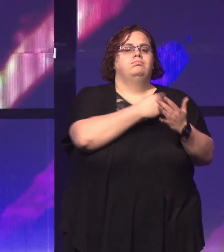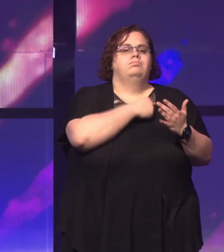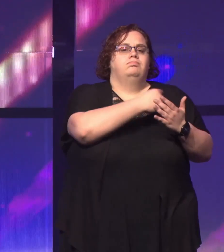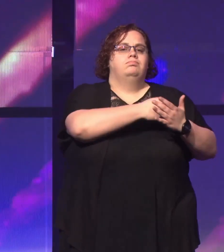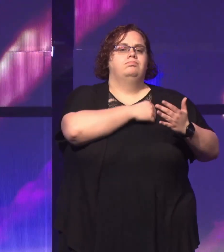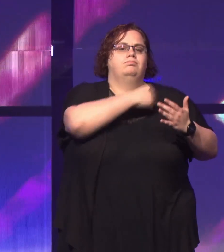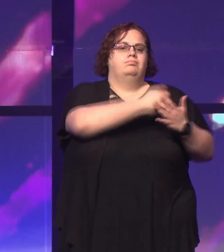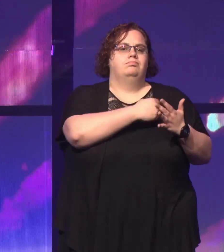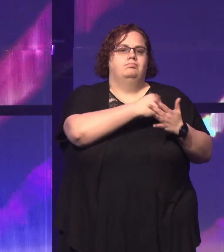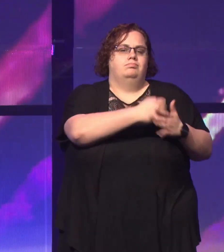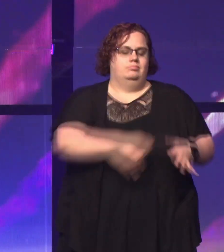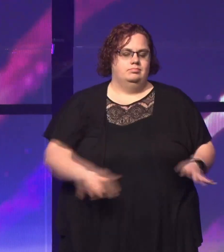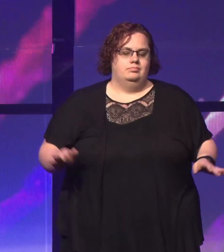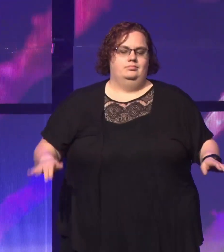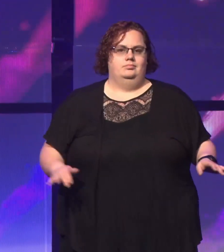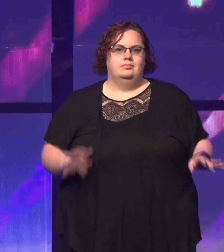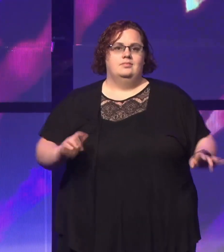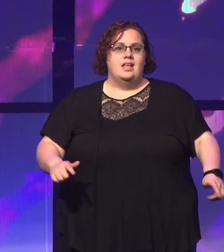heartbeat racing,